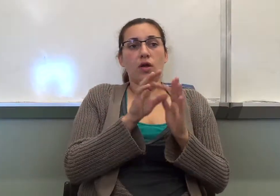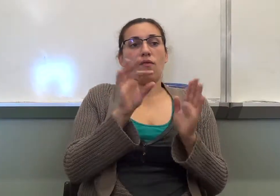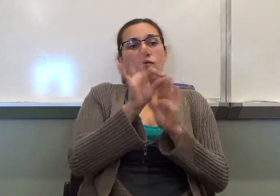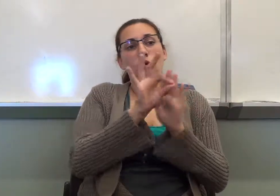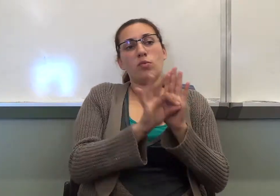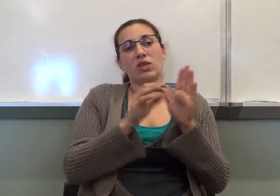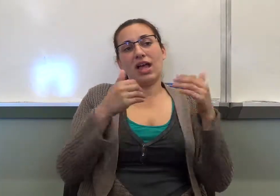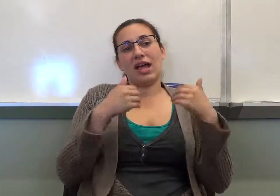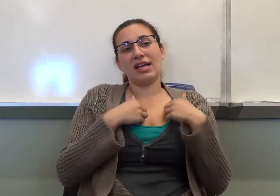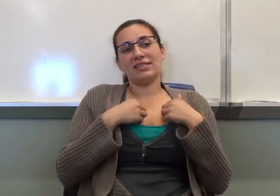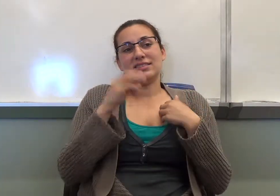it.